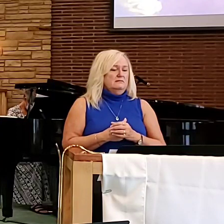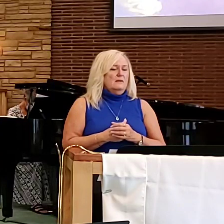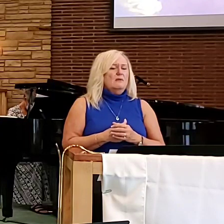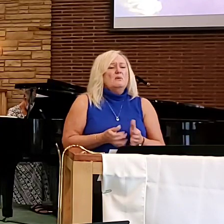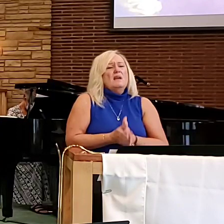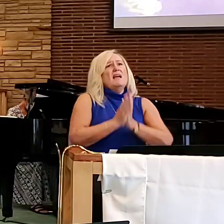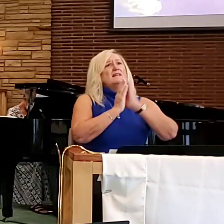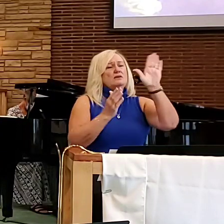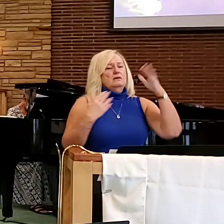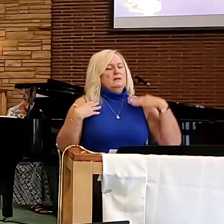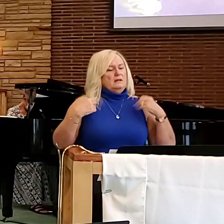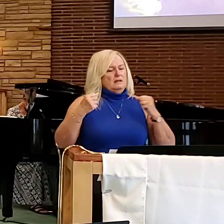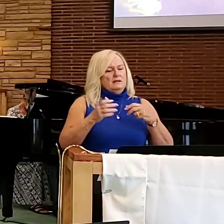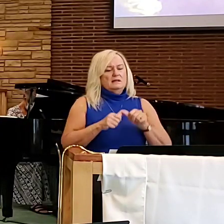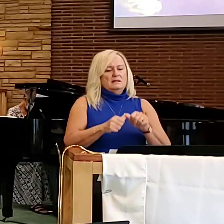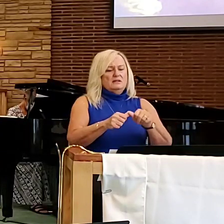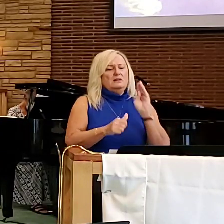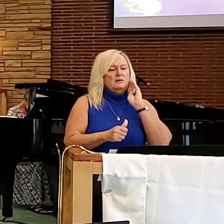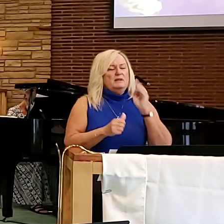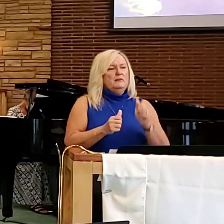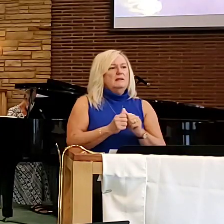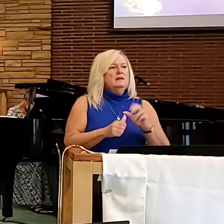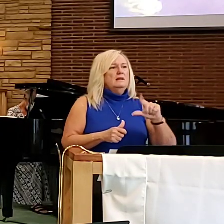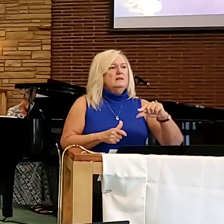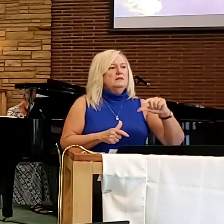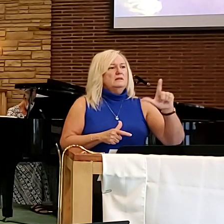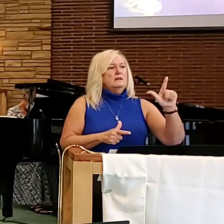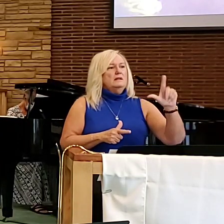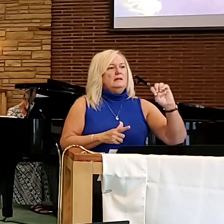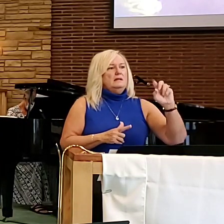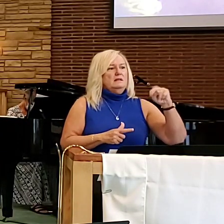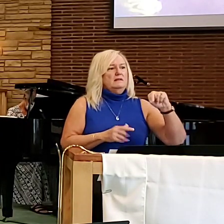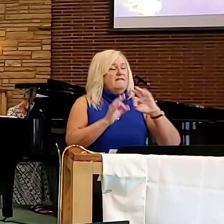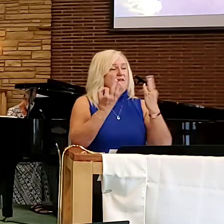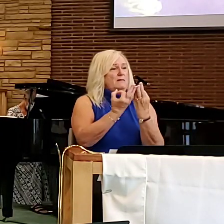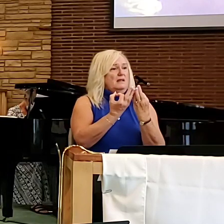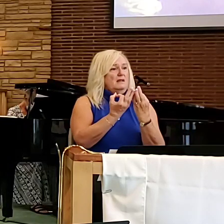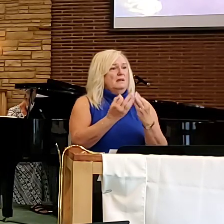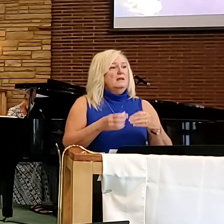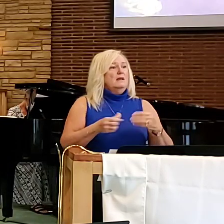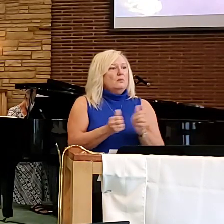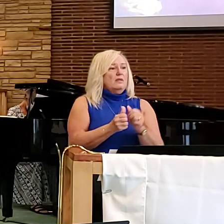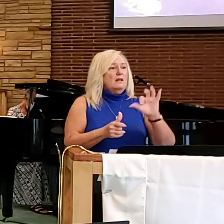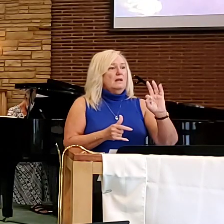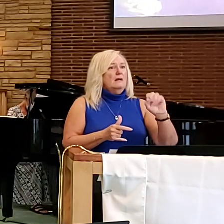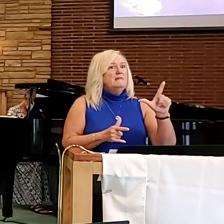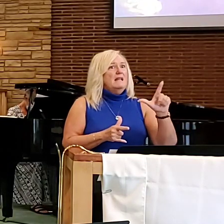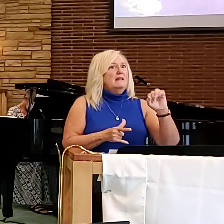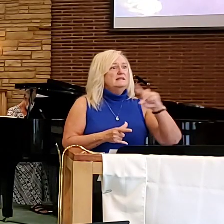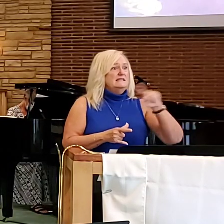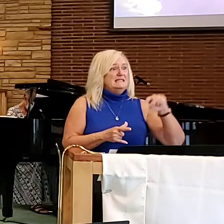We ask your healing continue to be with Glenn's family and with Liz.